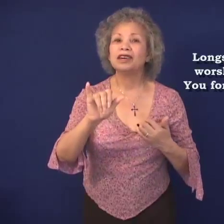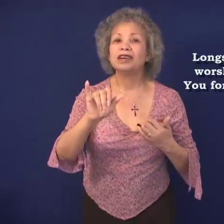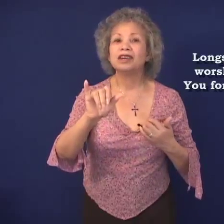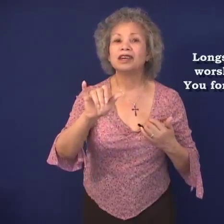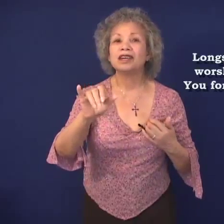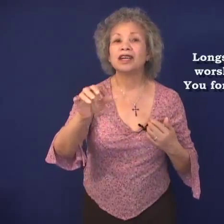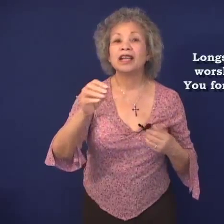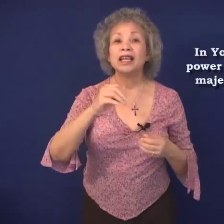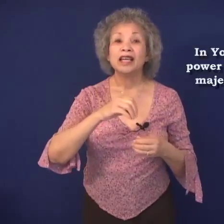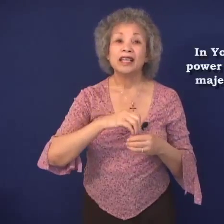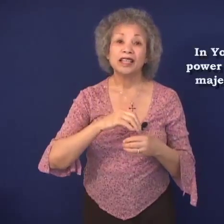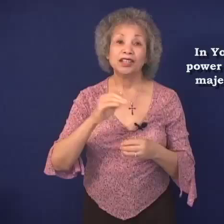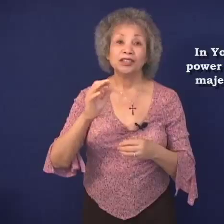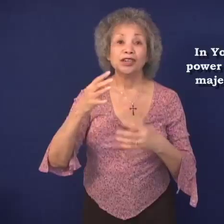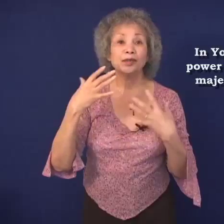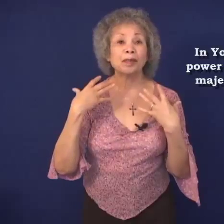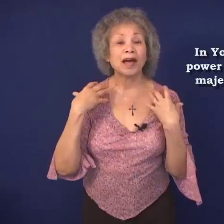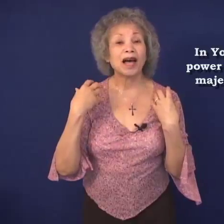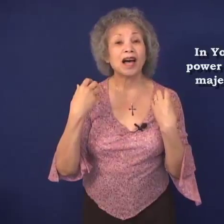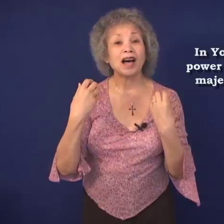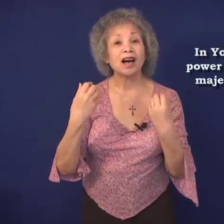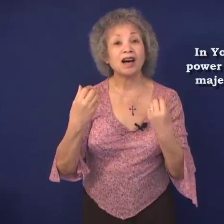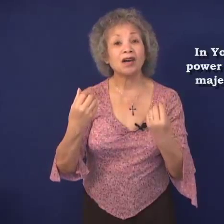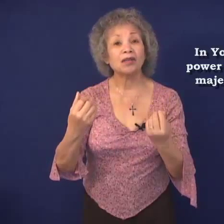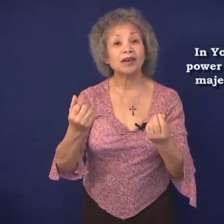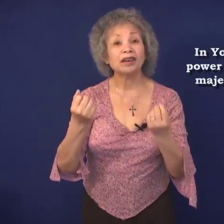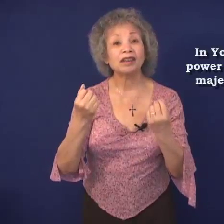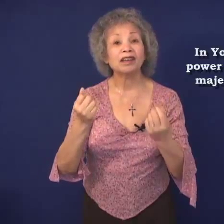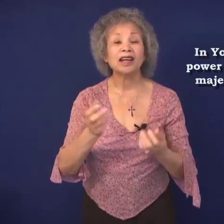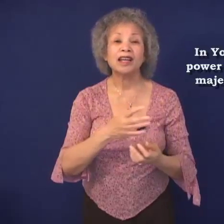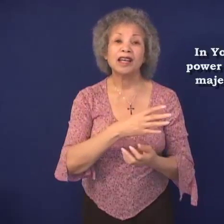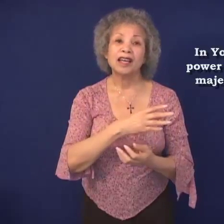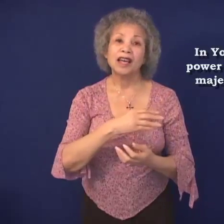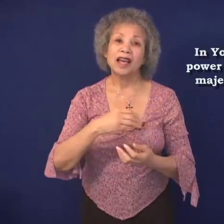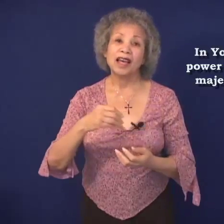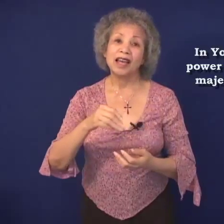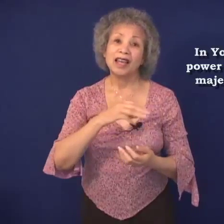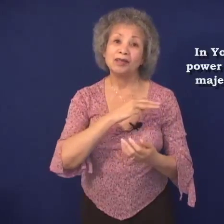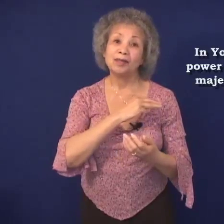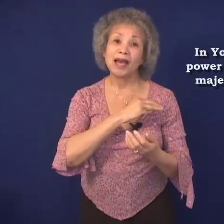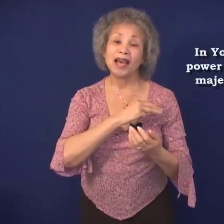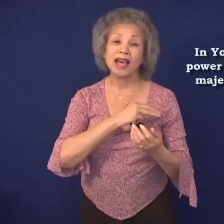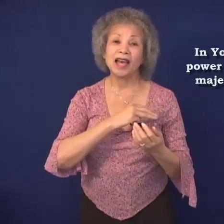forever in your power and